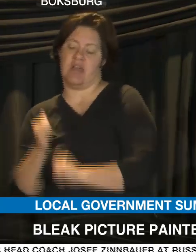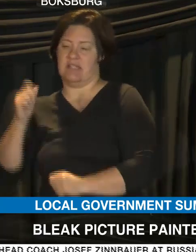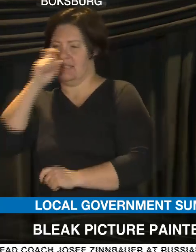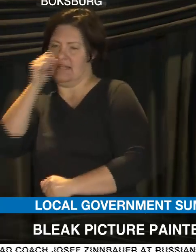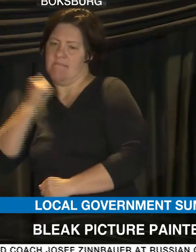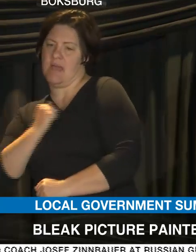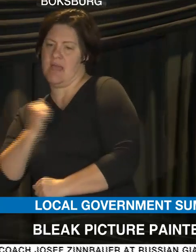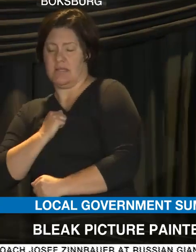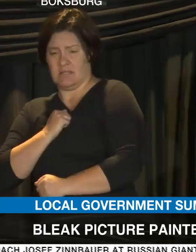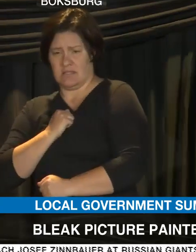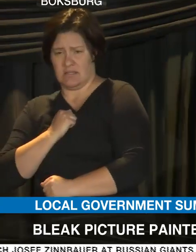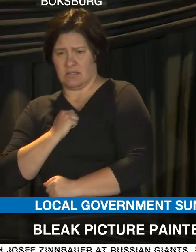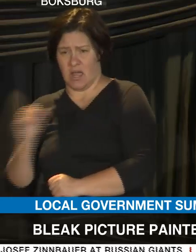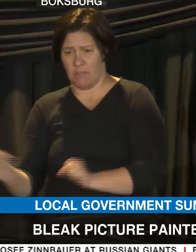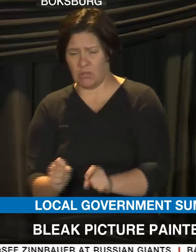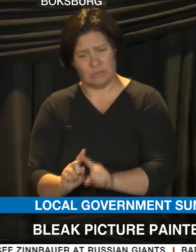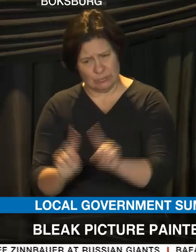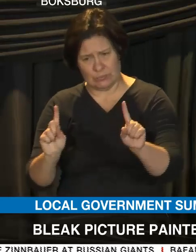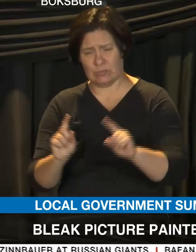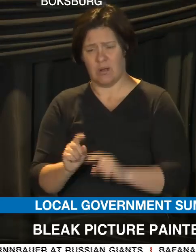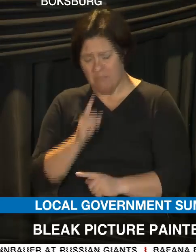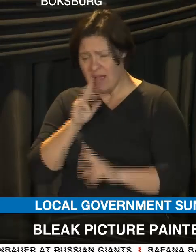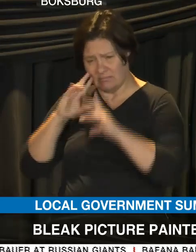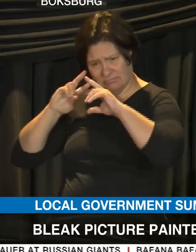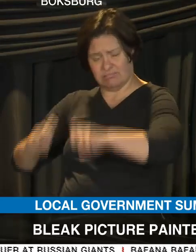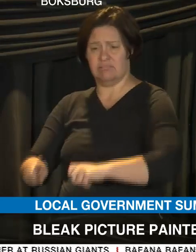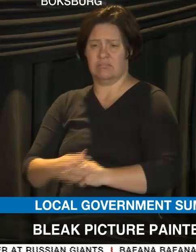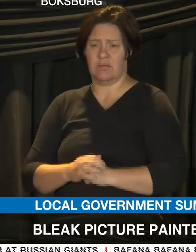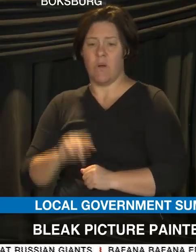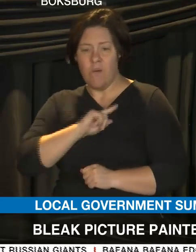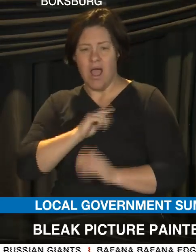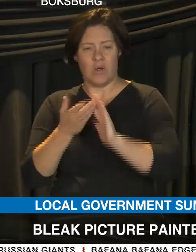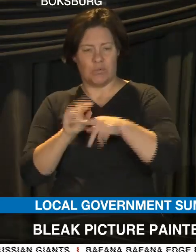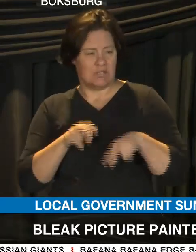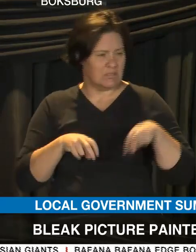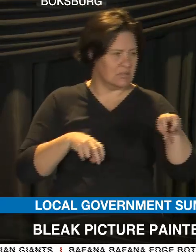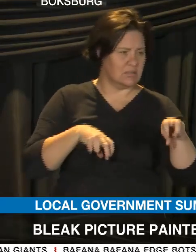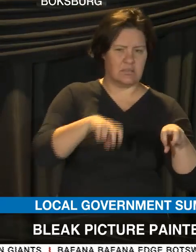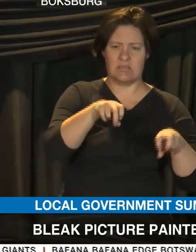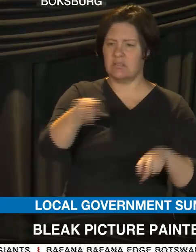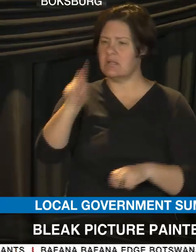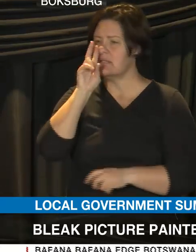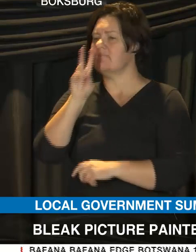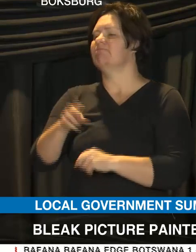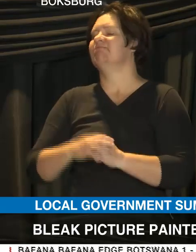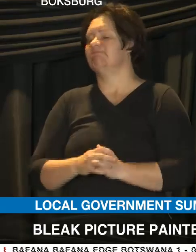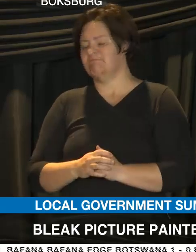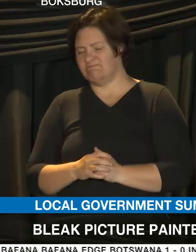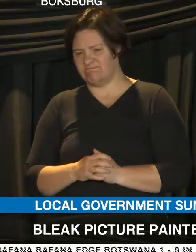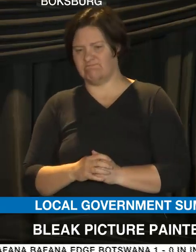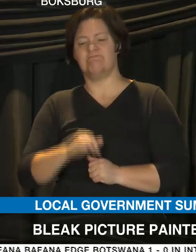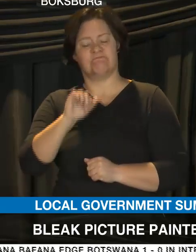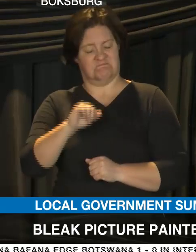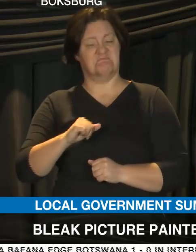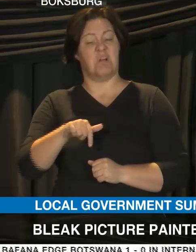Because quite often, and as one moves around in communities, people often say, Yes, in our